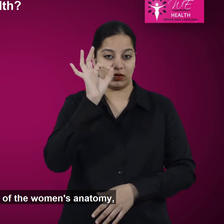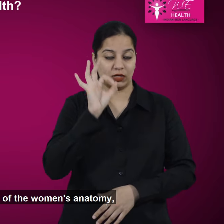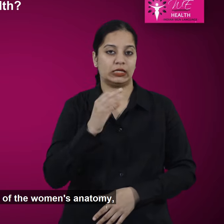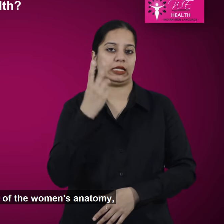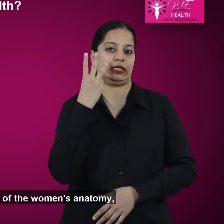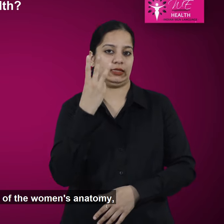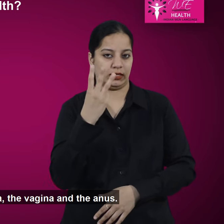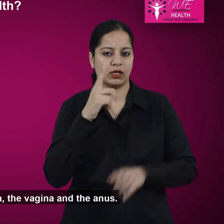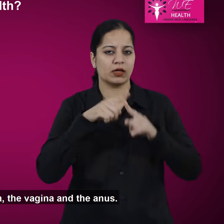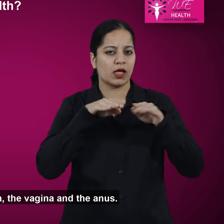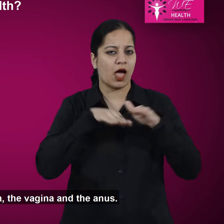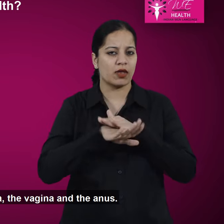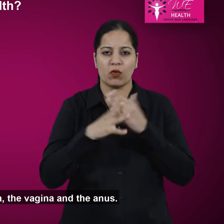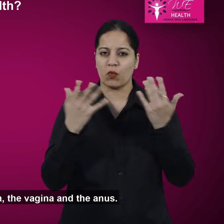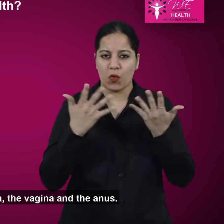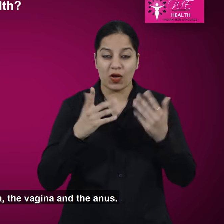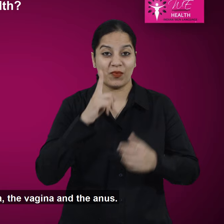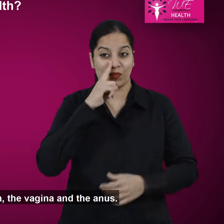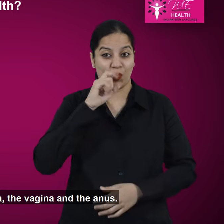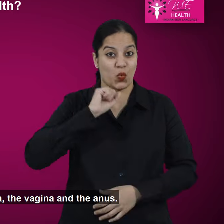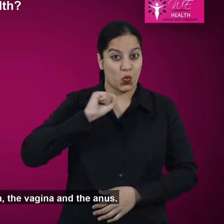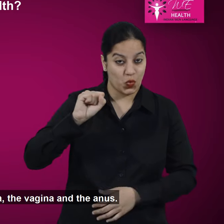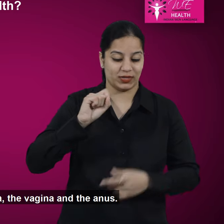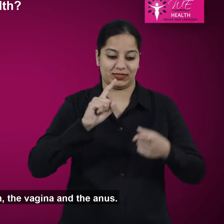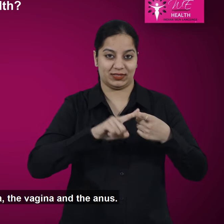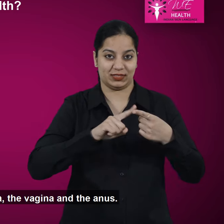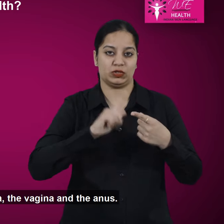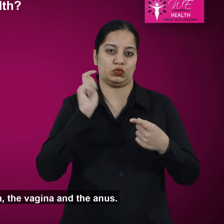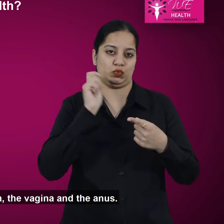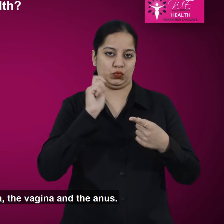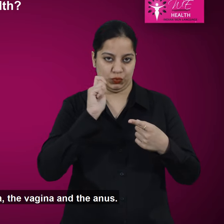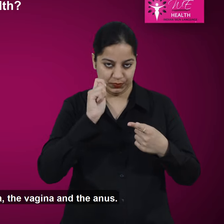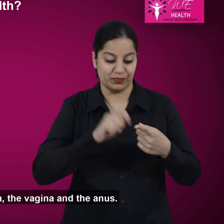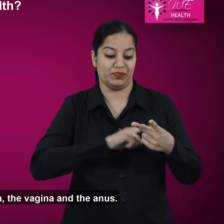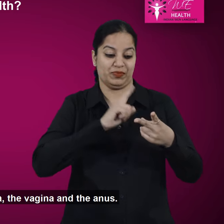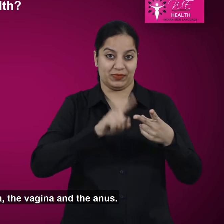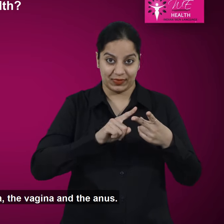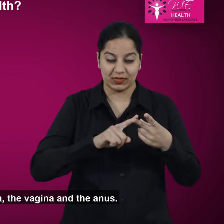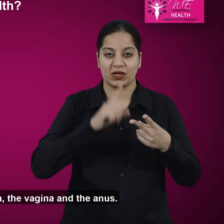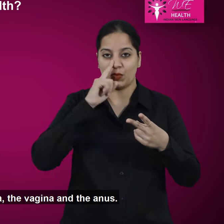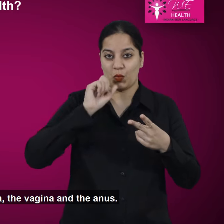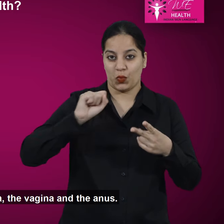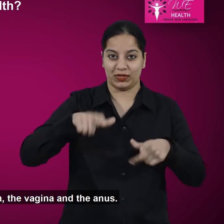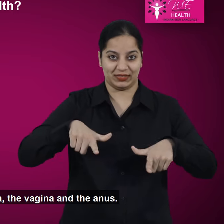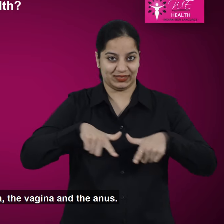anatomy, which are the urethra, the vagina and the anus.